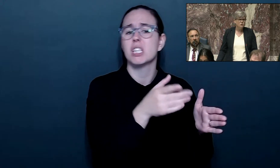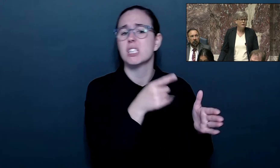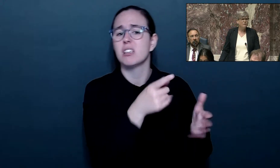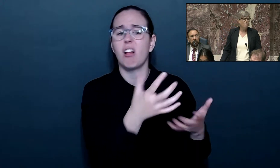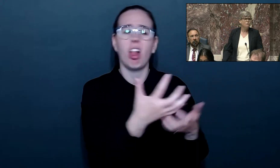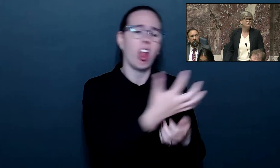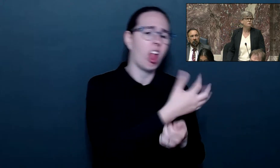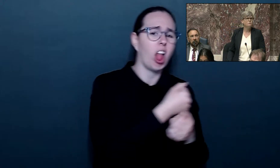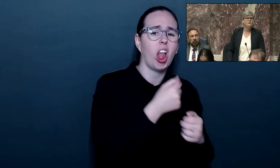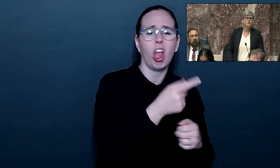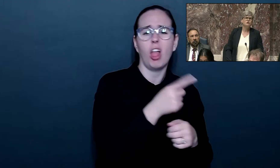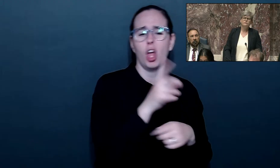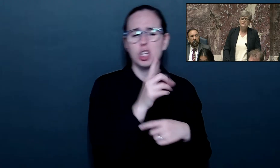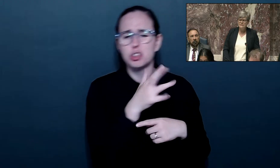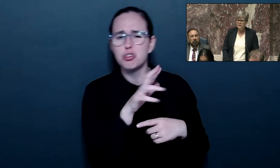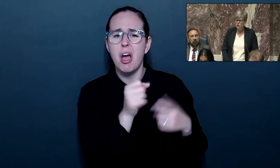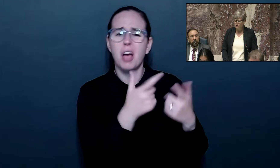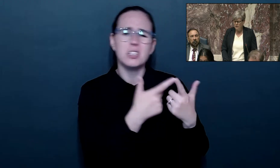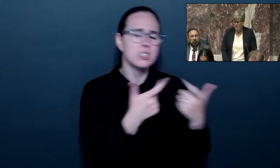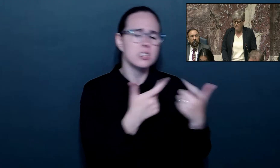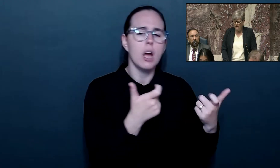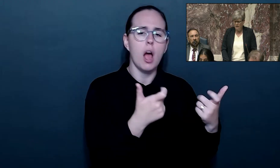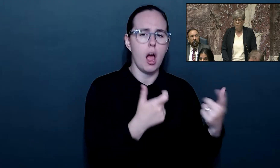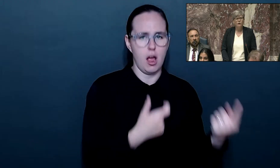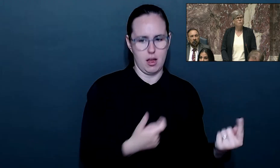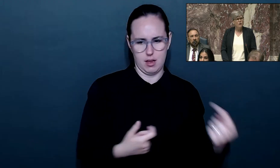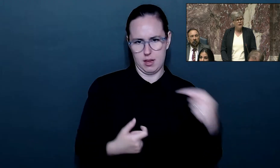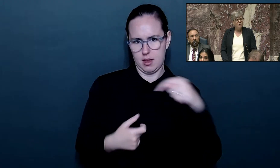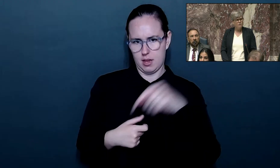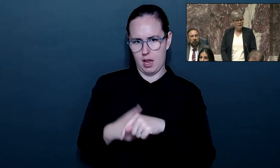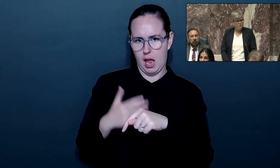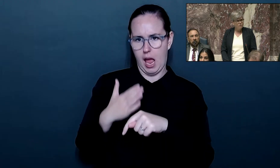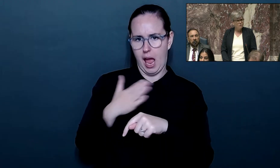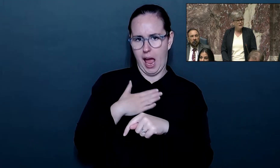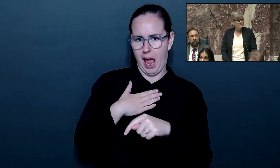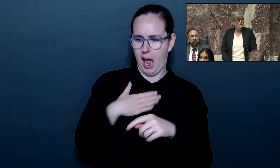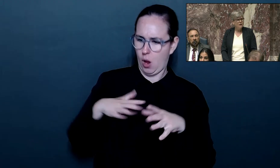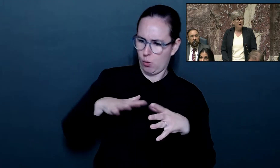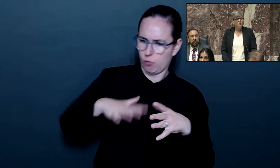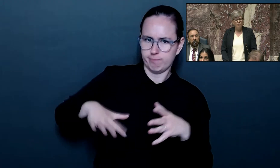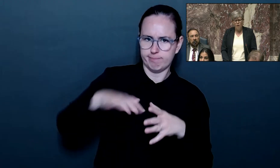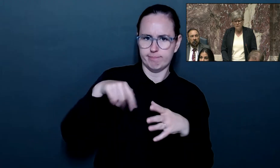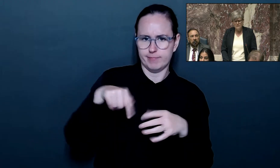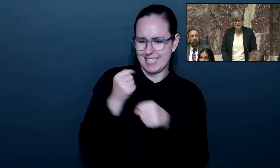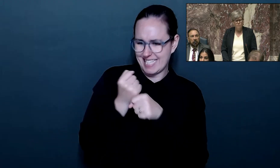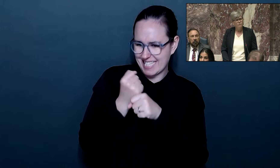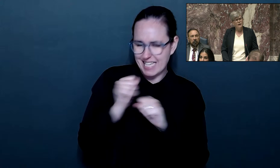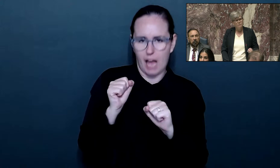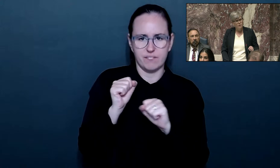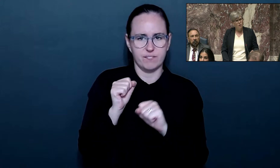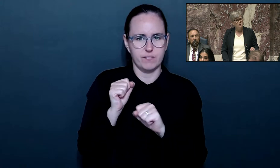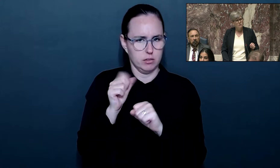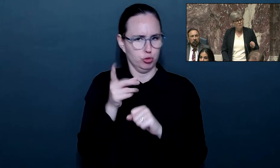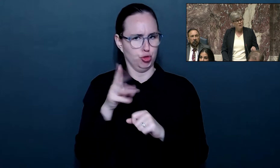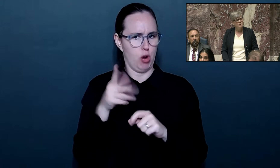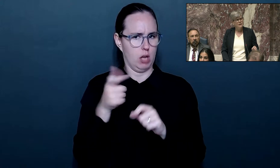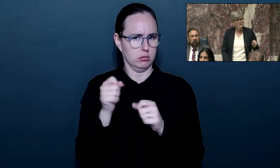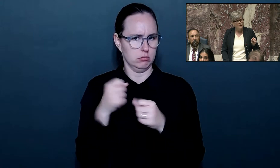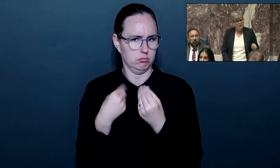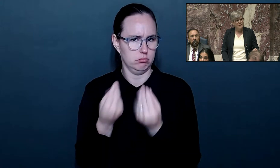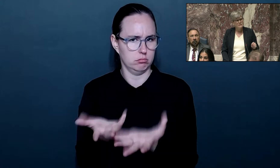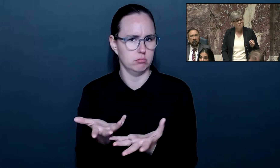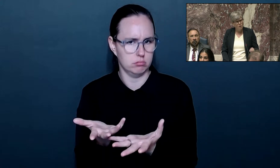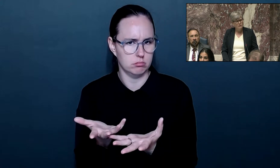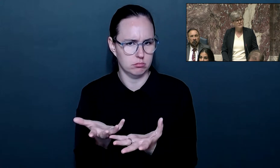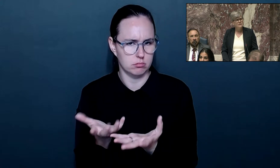that we're doing on overdose prevention services and ensuring that we are working with health authorities under the policies that are provided, but also updating